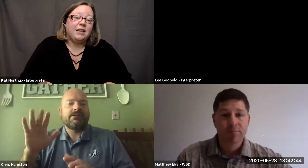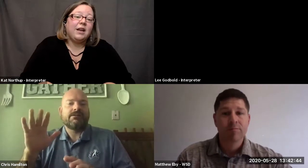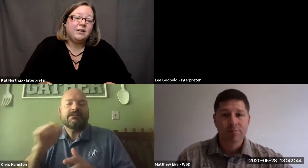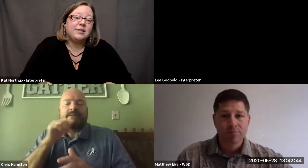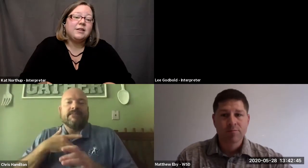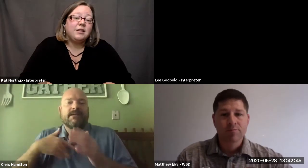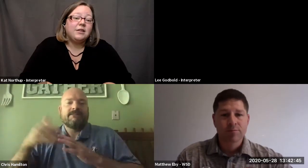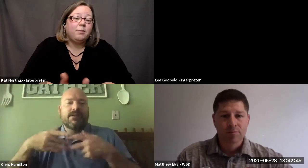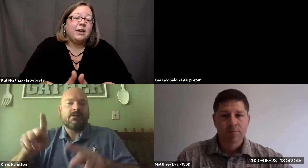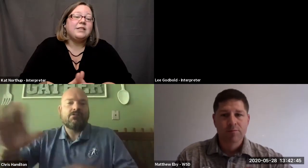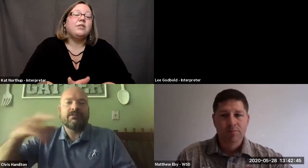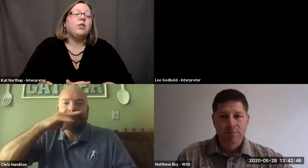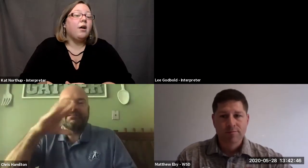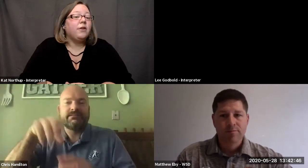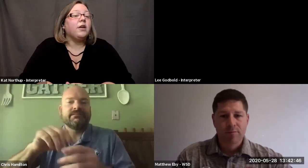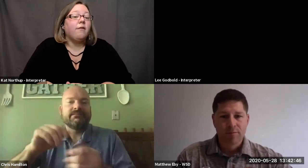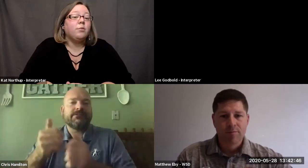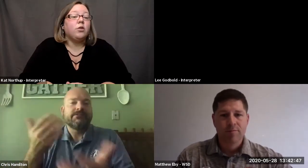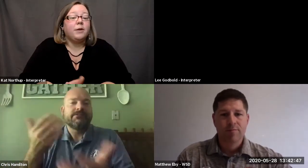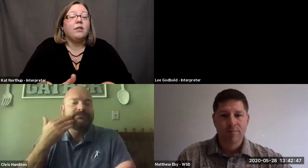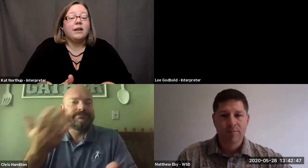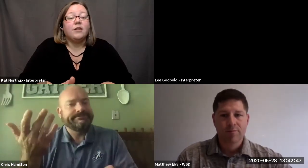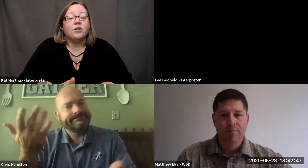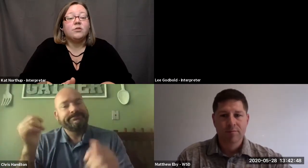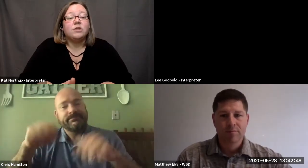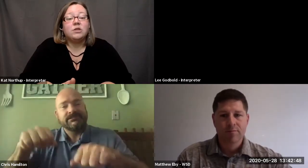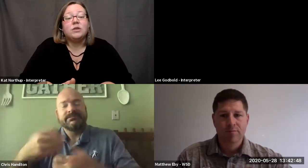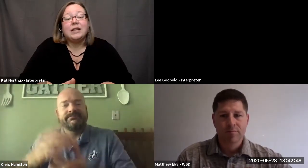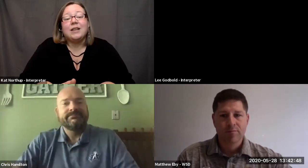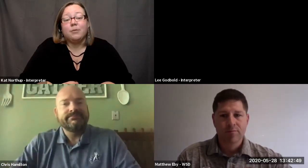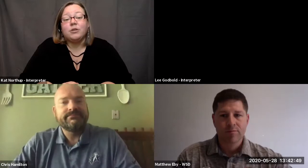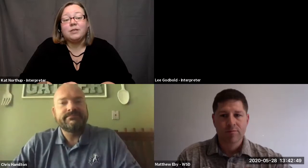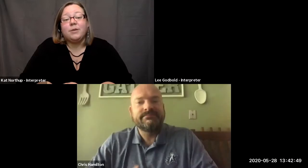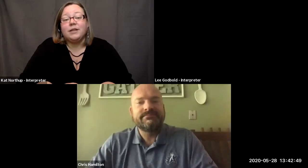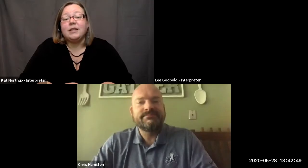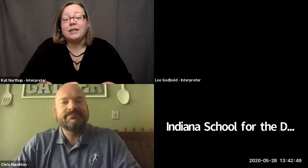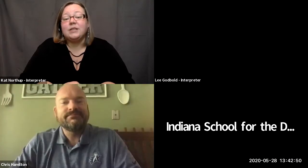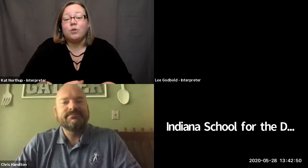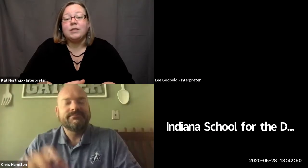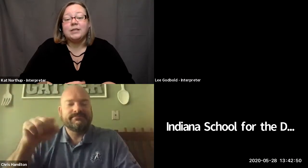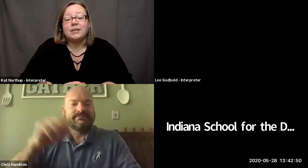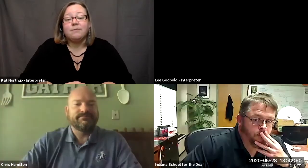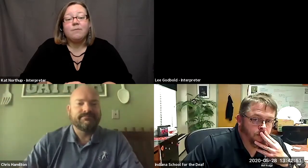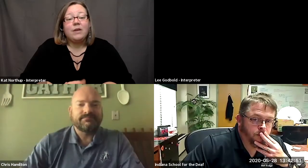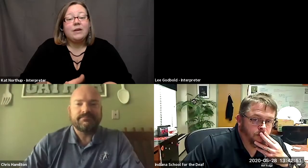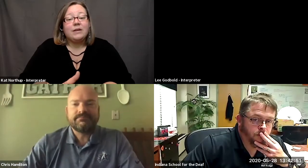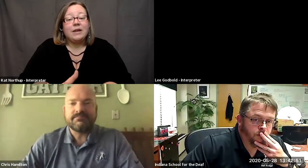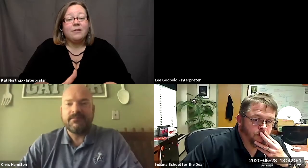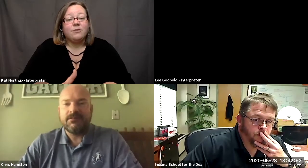athletics because they're not feeling comfortable about letting their student athlete participate in any sports season. Yeah, for